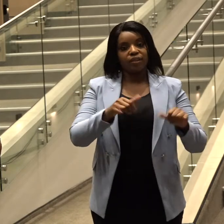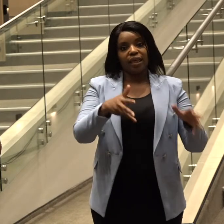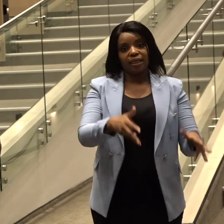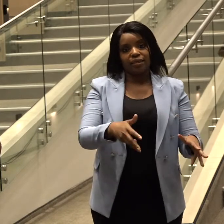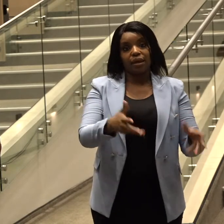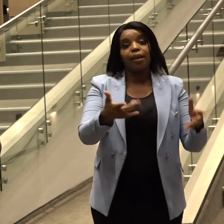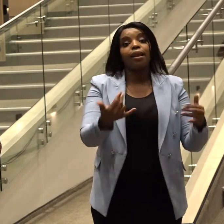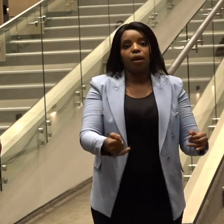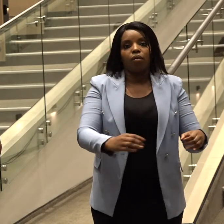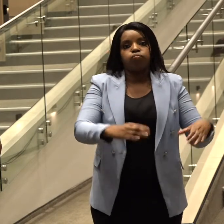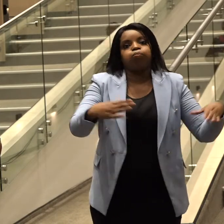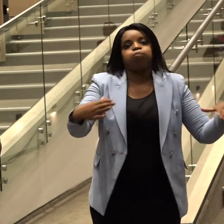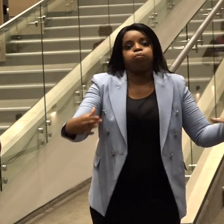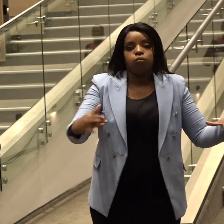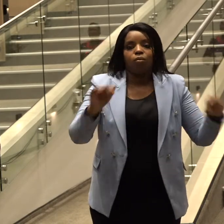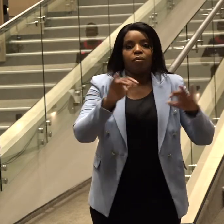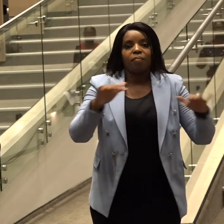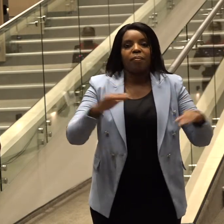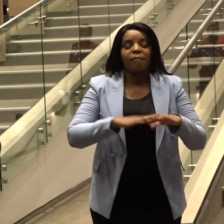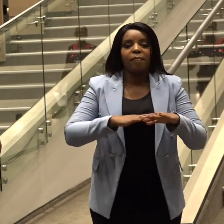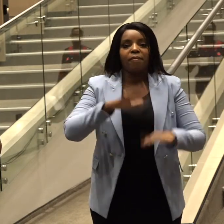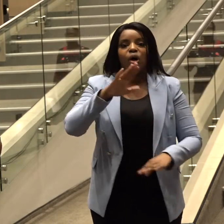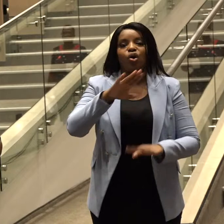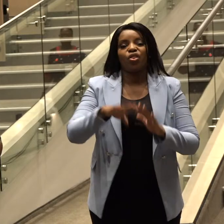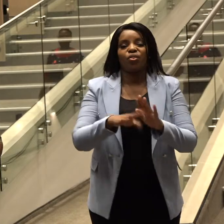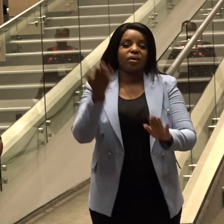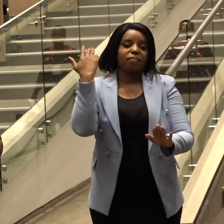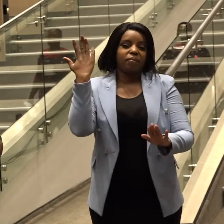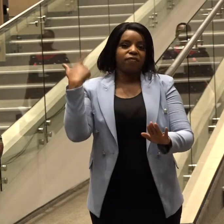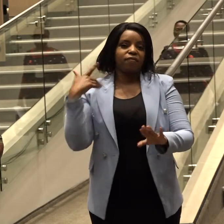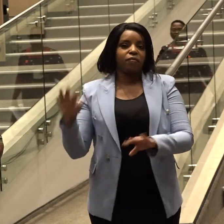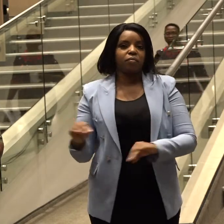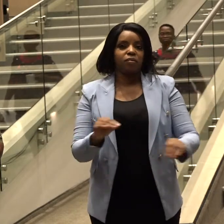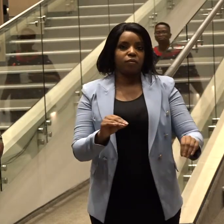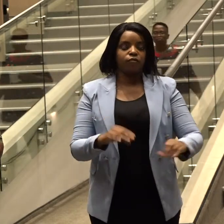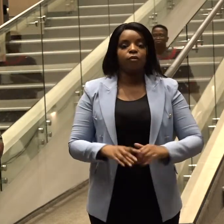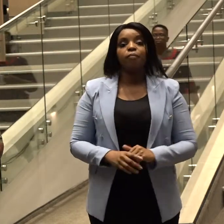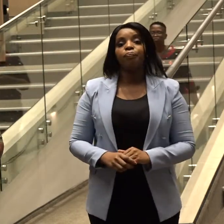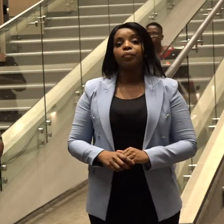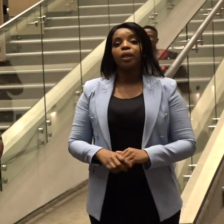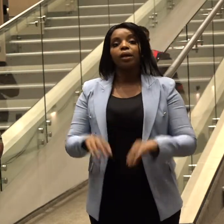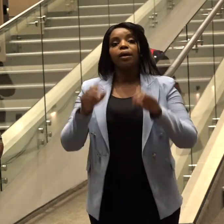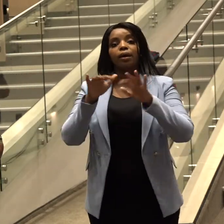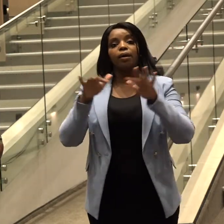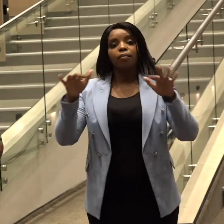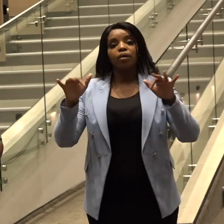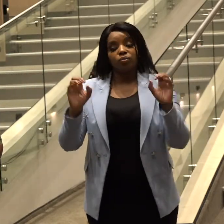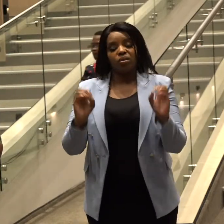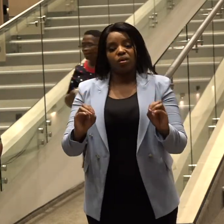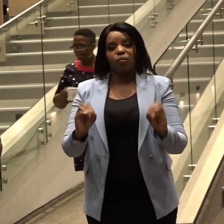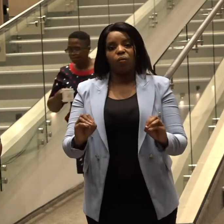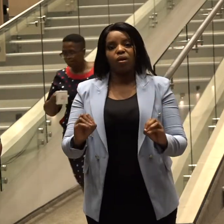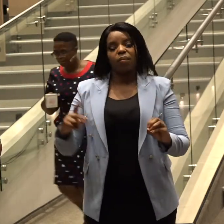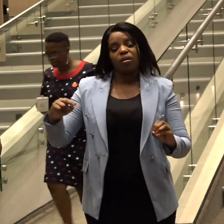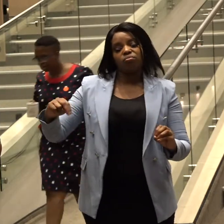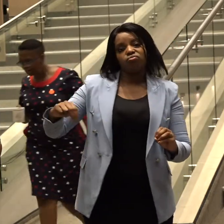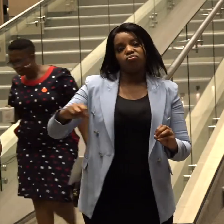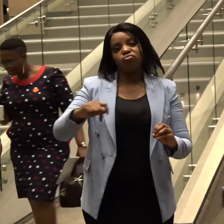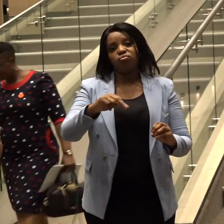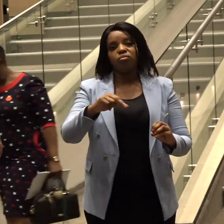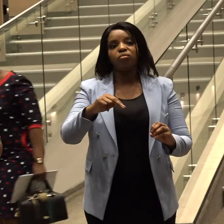become a bigger place than it was before now there are people passing via the bridge and someone was